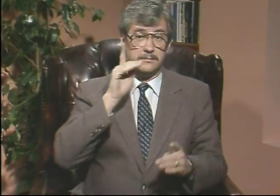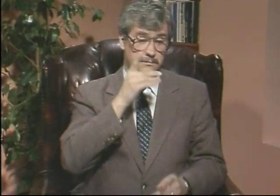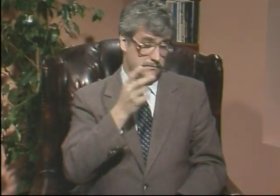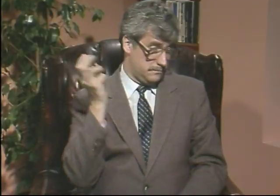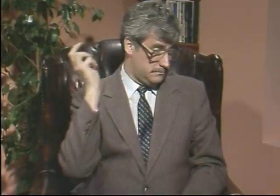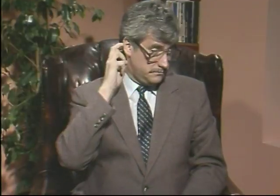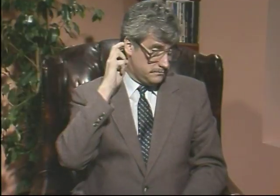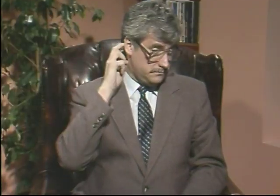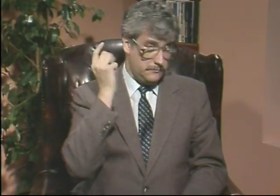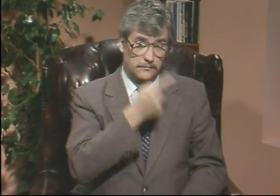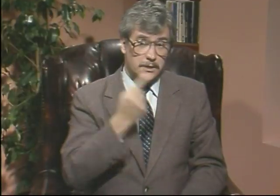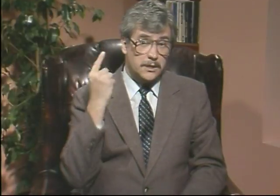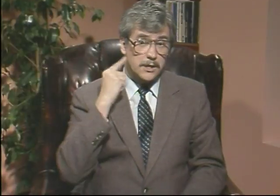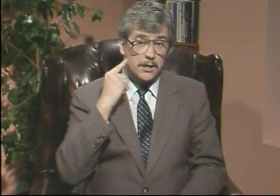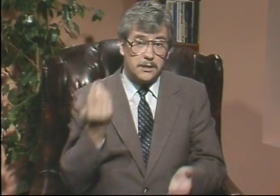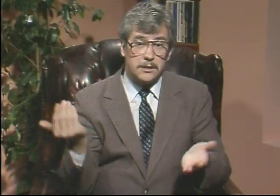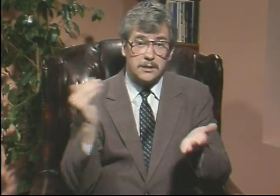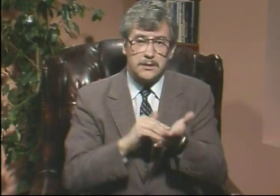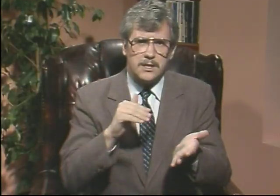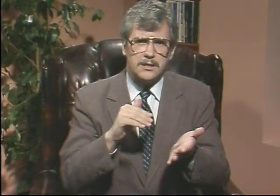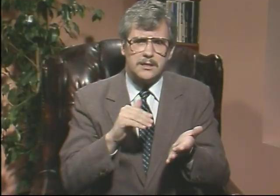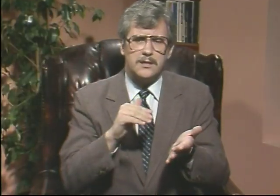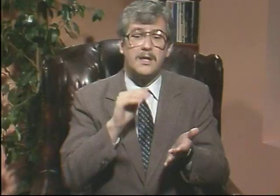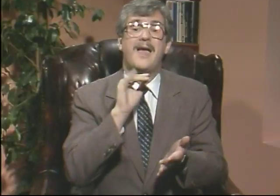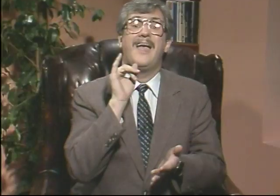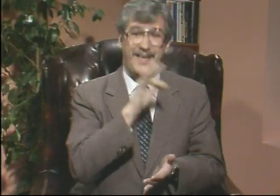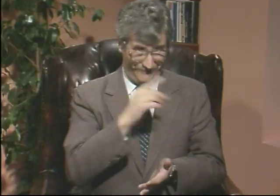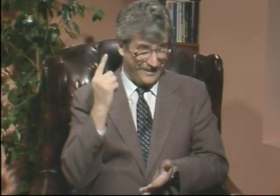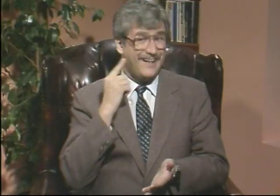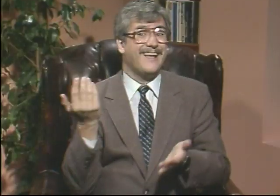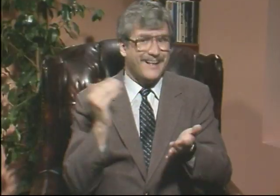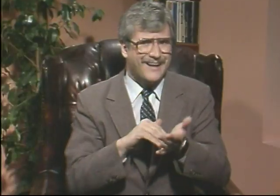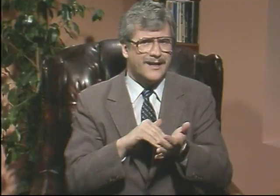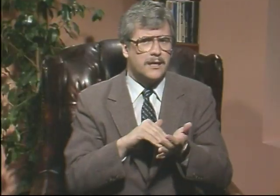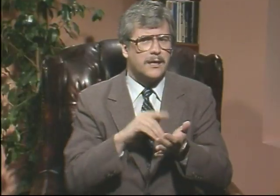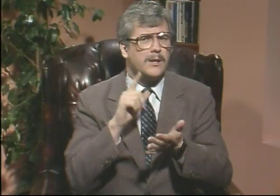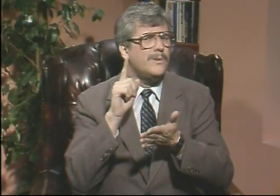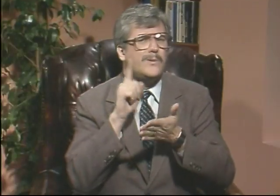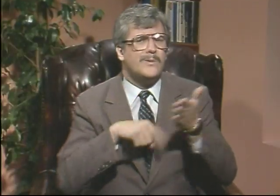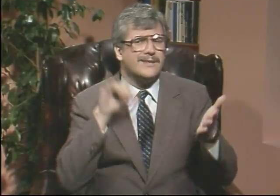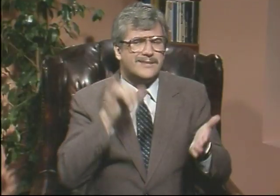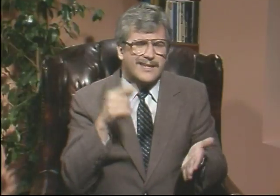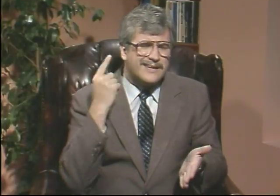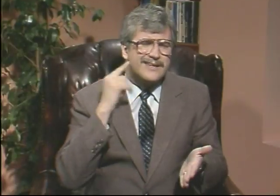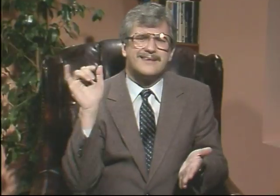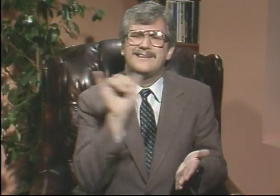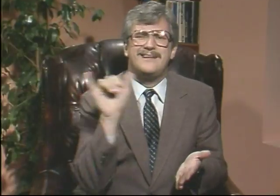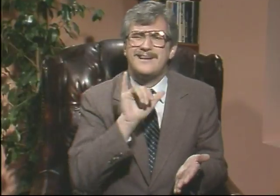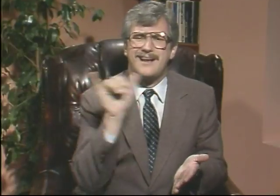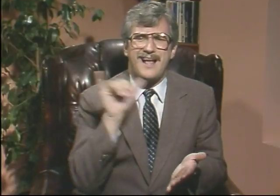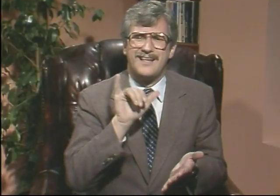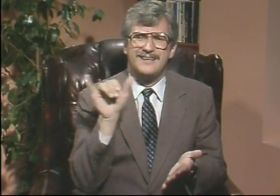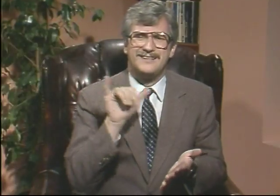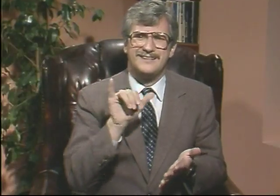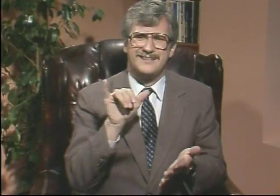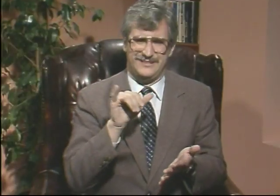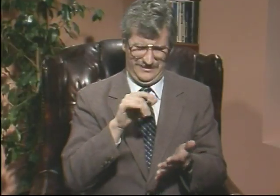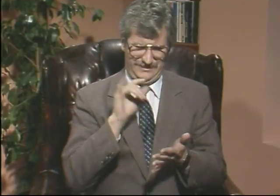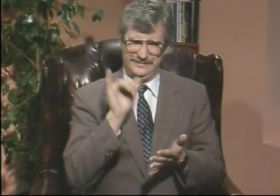And do deaf people who are implanted, do they get their hearing back? And if they do hear again, what exactly do they hear and what does it sound